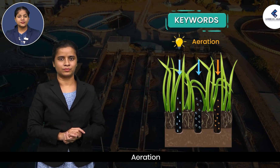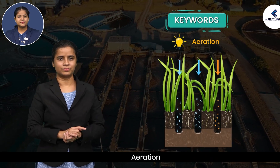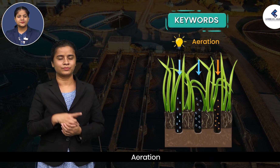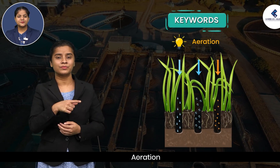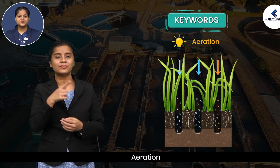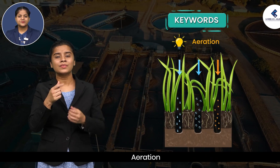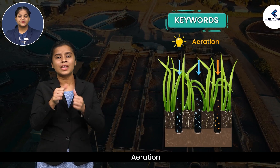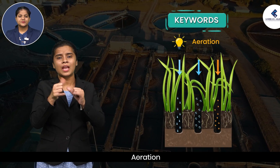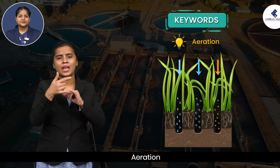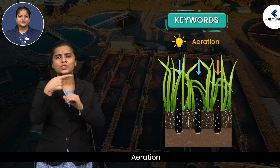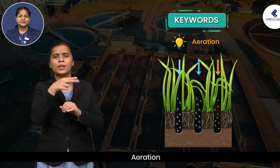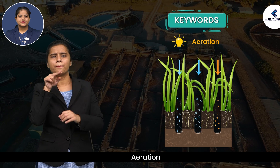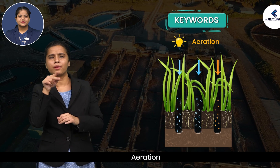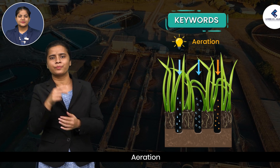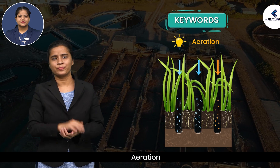aeration,